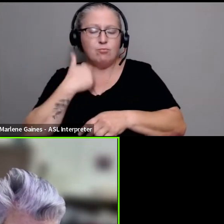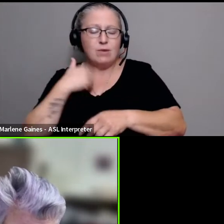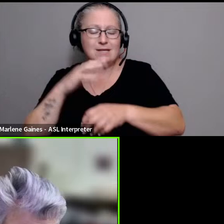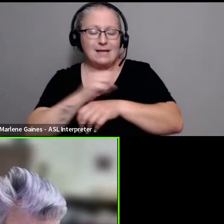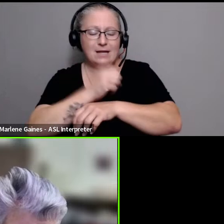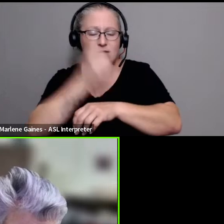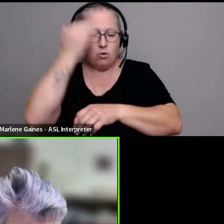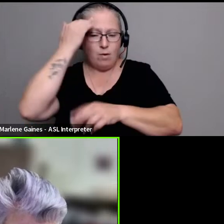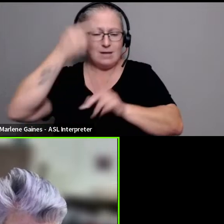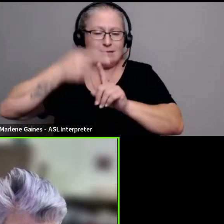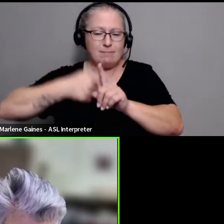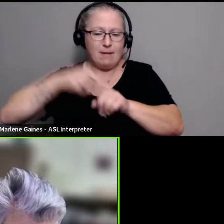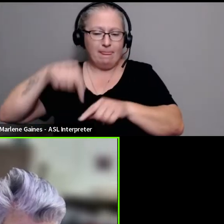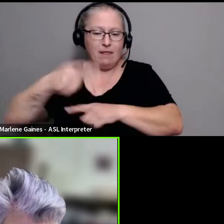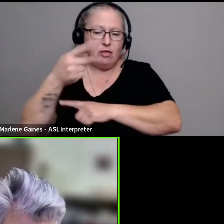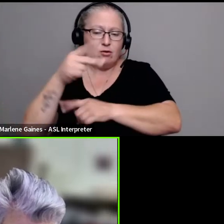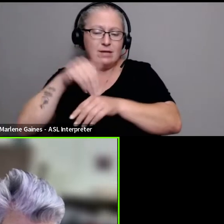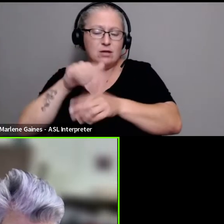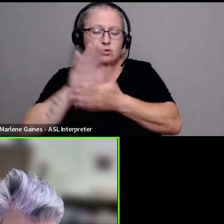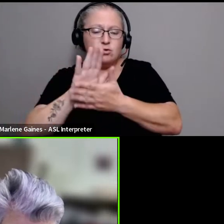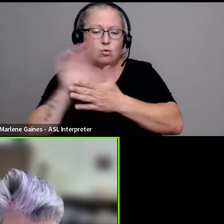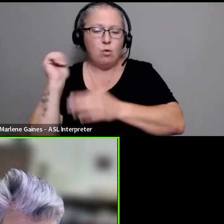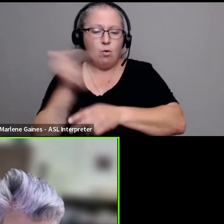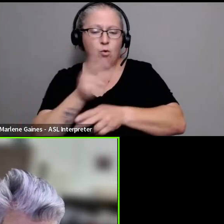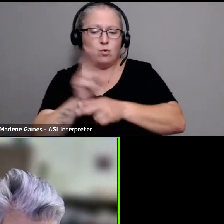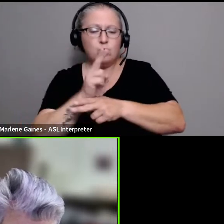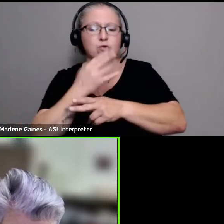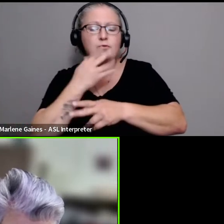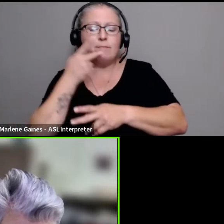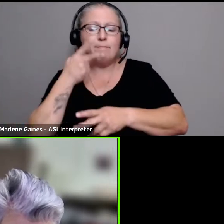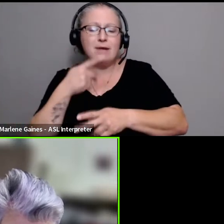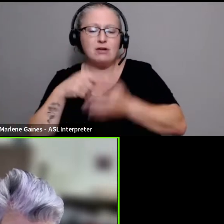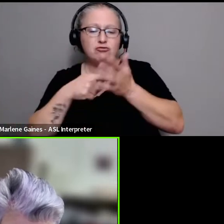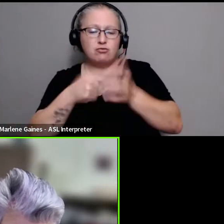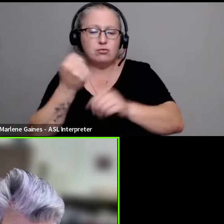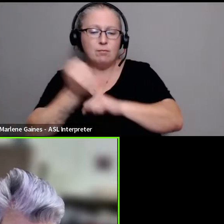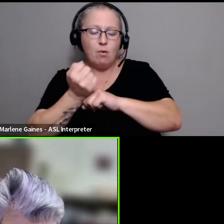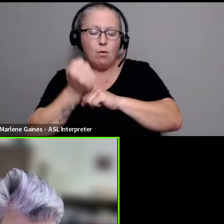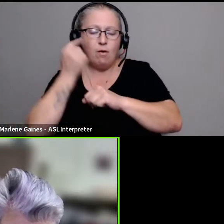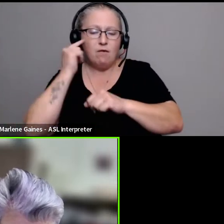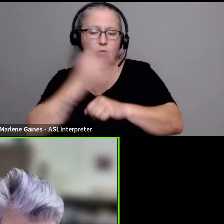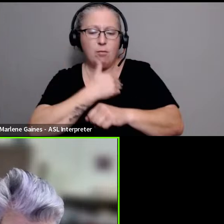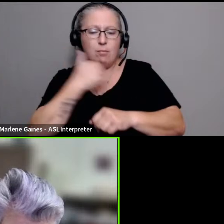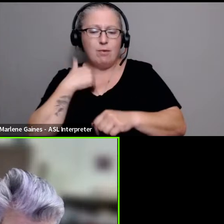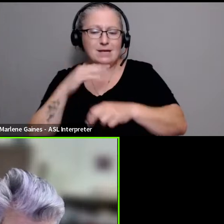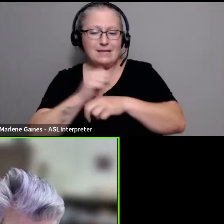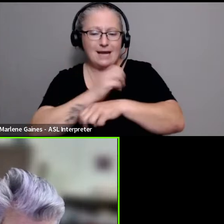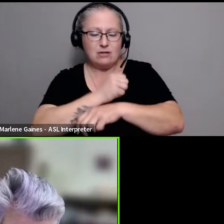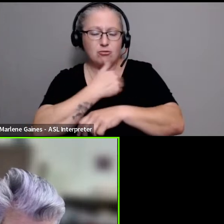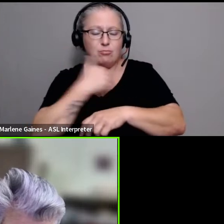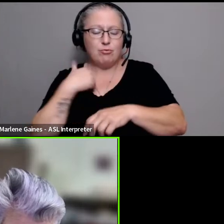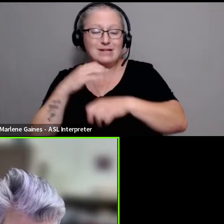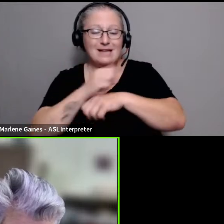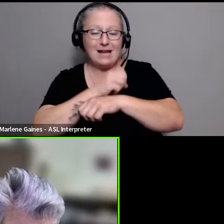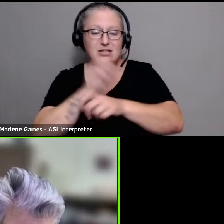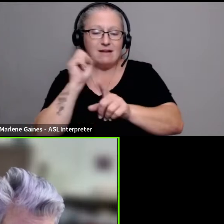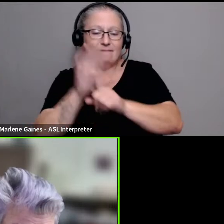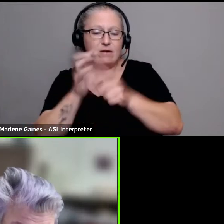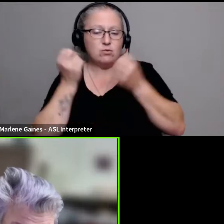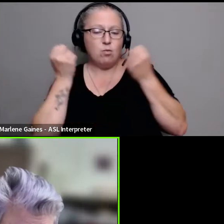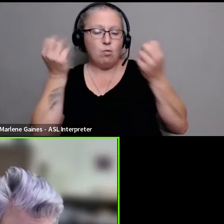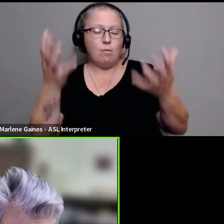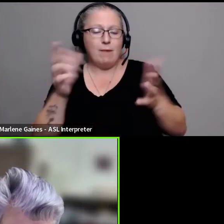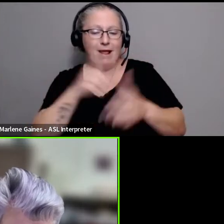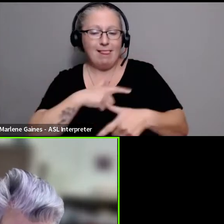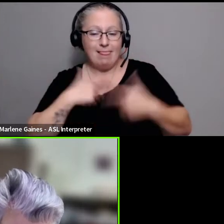Month. This Thursday at school, we all wore pink to show support for breast cancer. Breast cancer affects so many lives, and